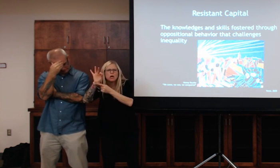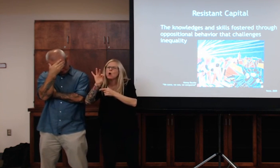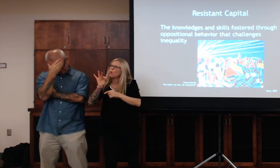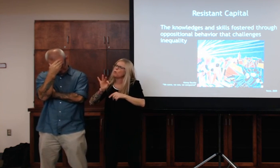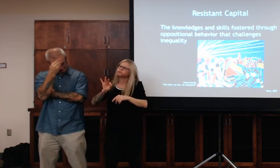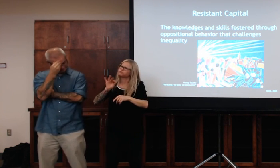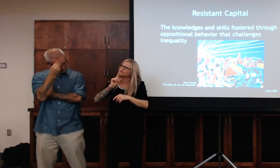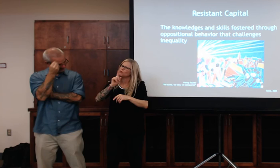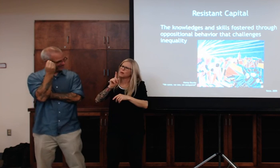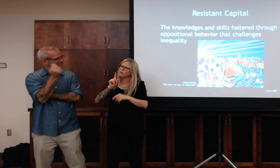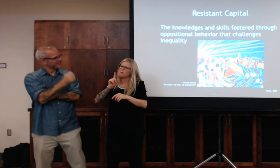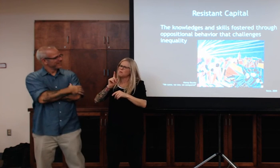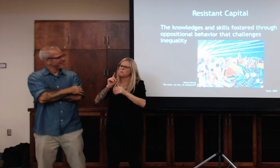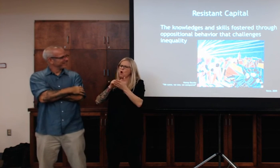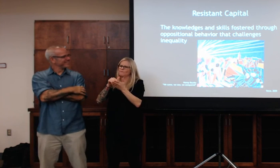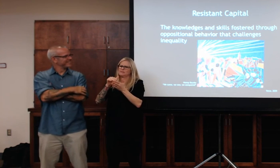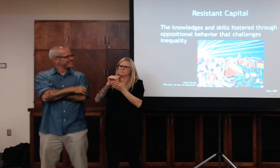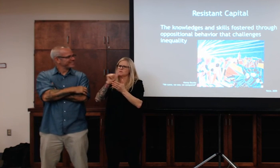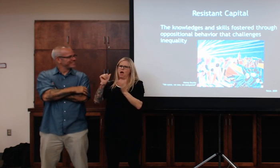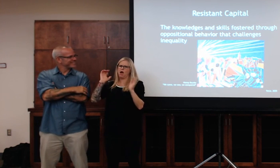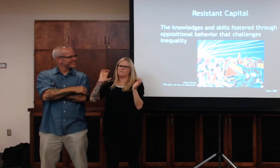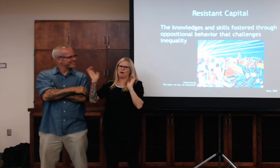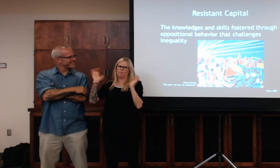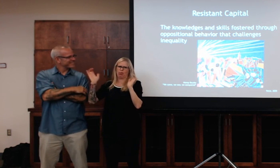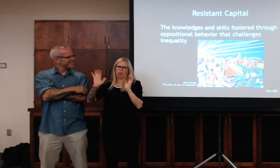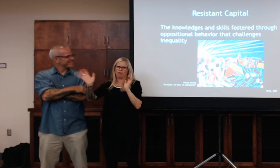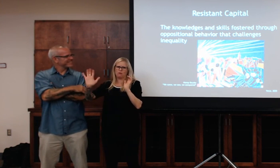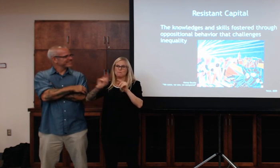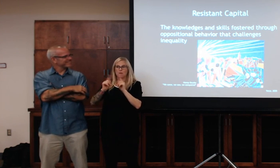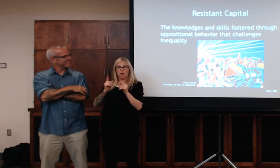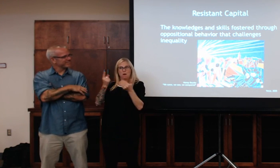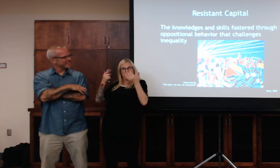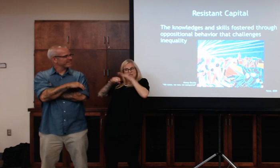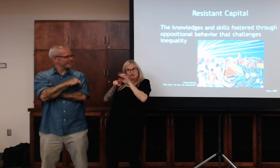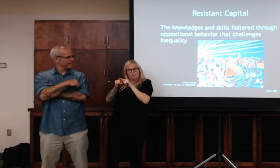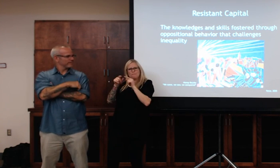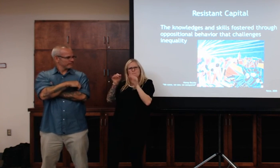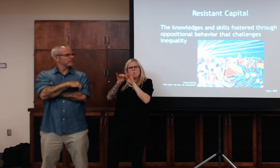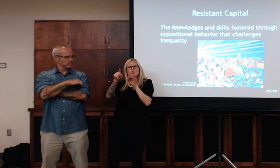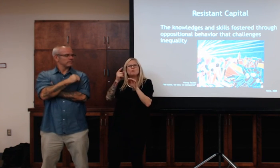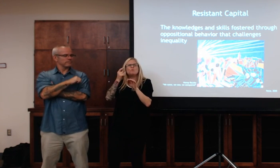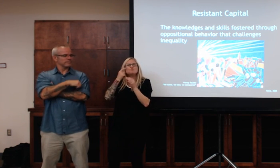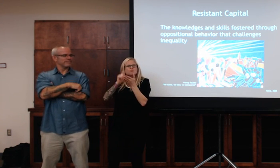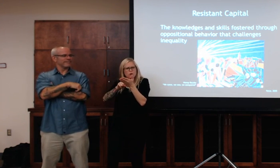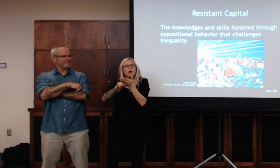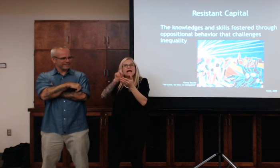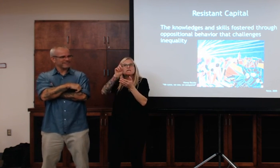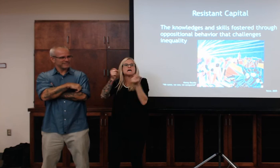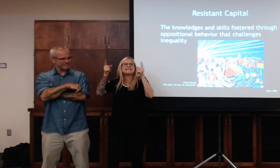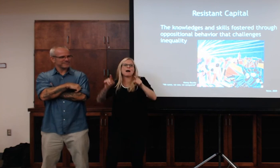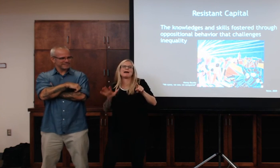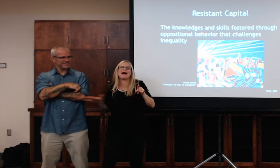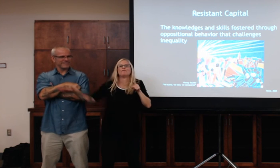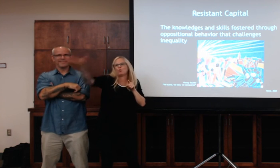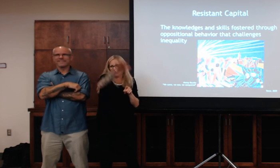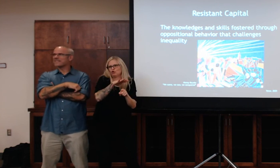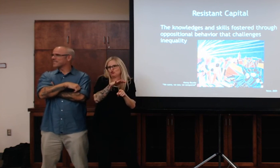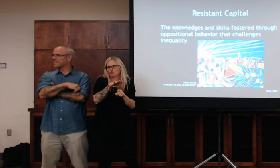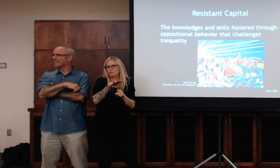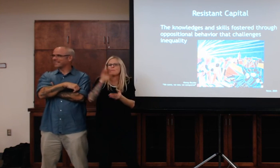Fremont. Often that's not comparable. But for a mainstream student, it's important that you recognize that it does happen everywhere.